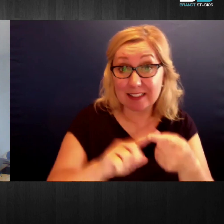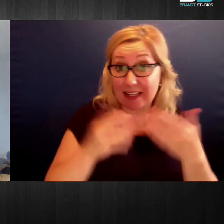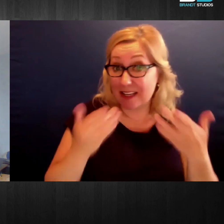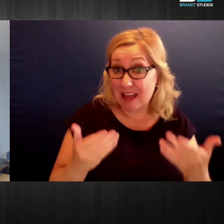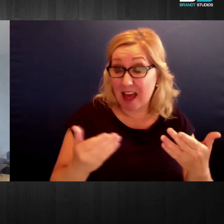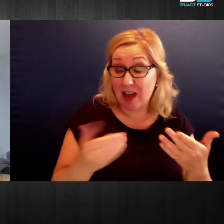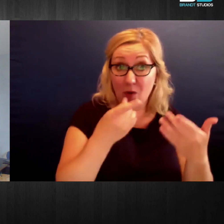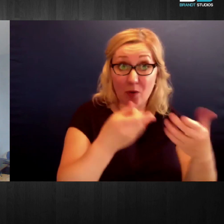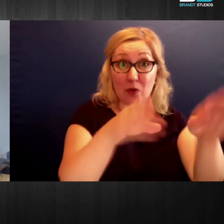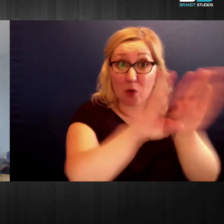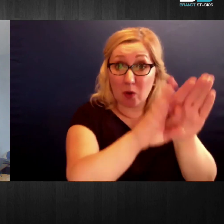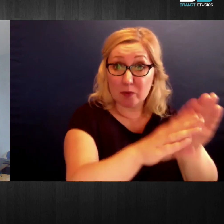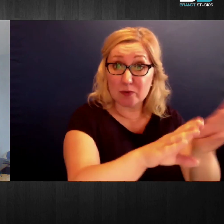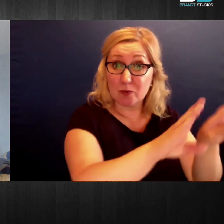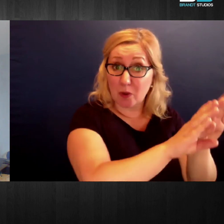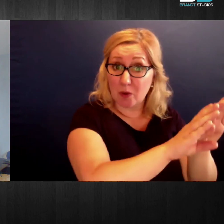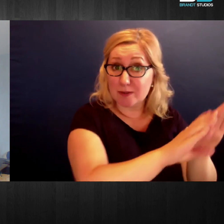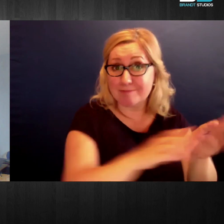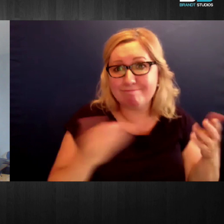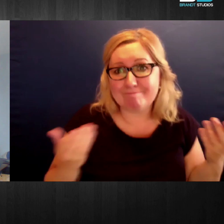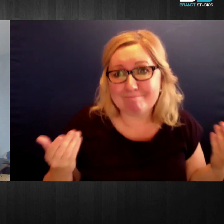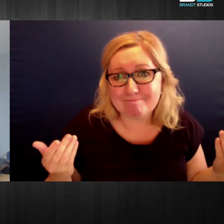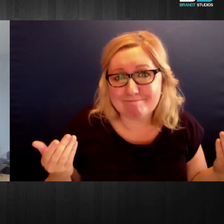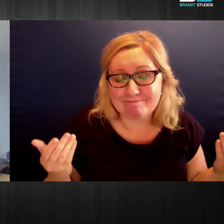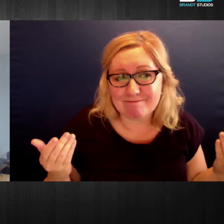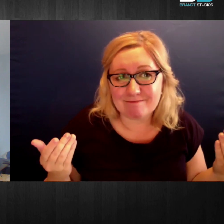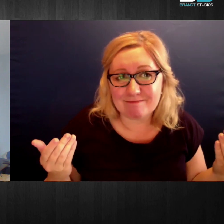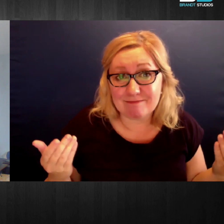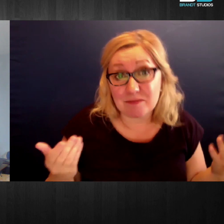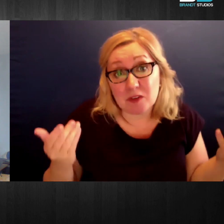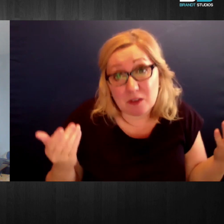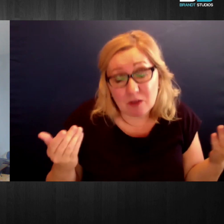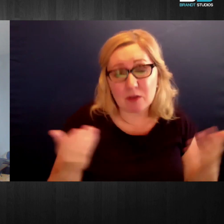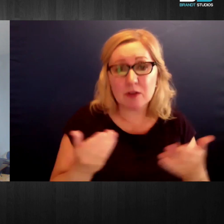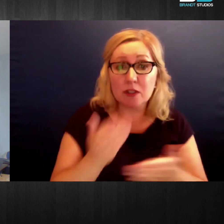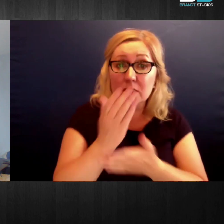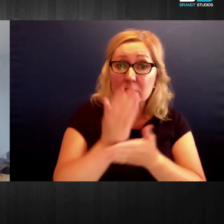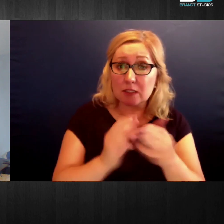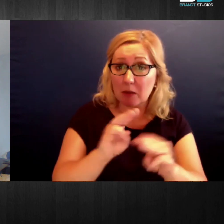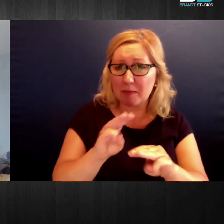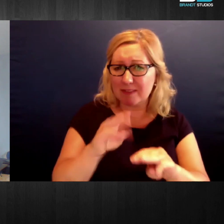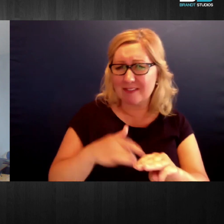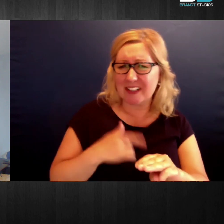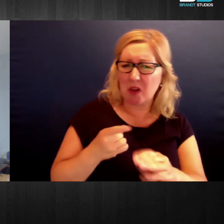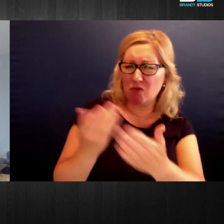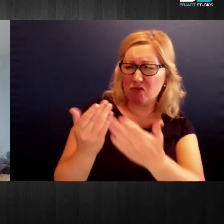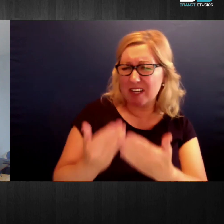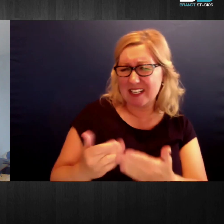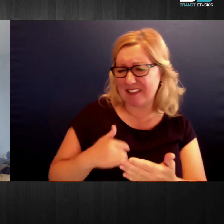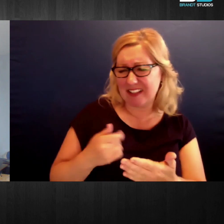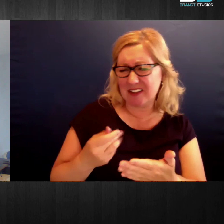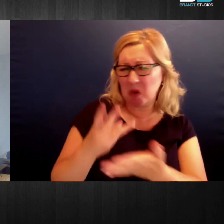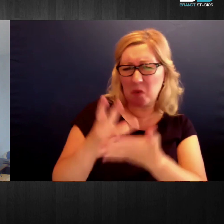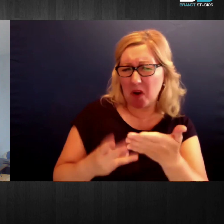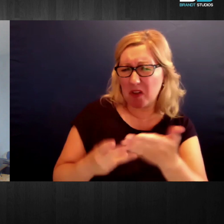troubling for me reason that people are moving away from reading is this belief that it's less valuable. We are